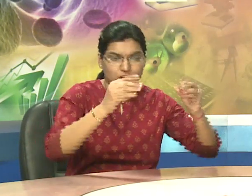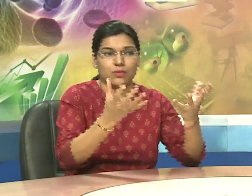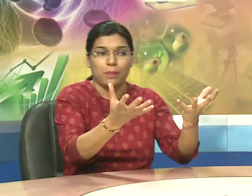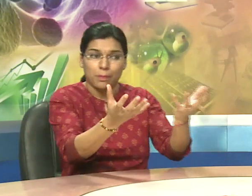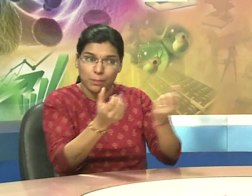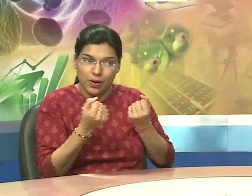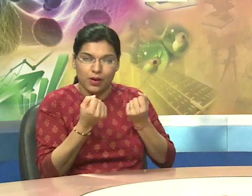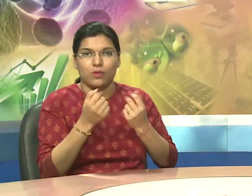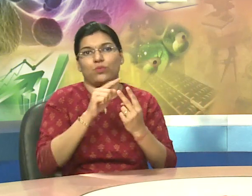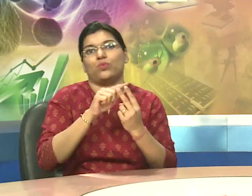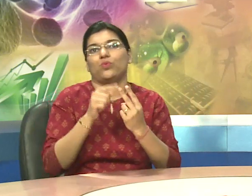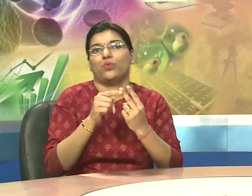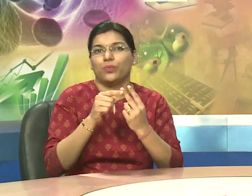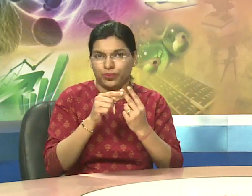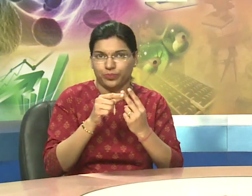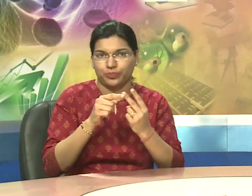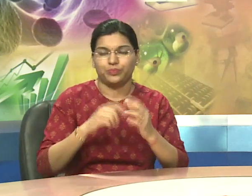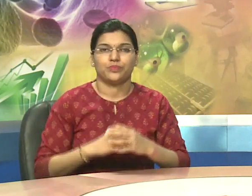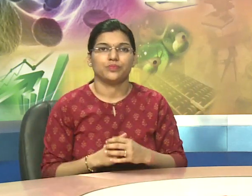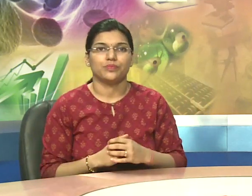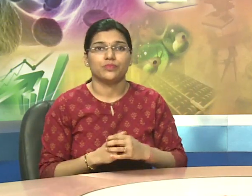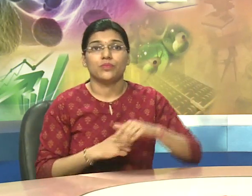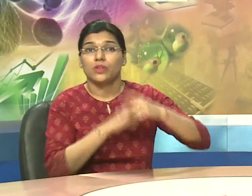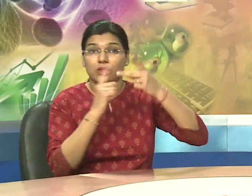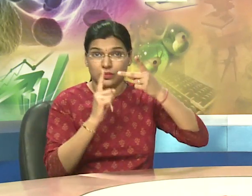Second word is raw material.